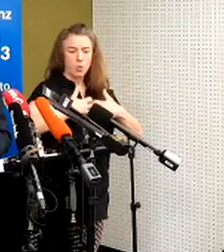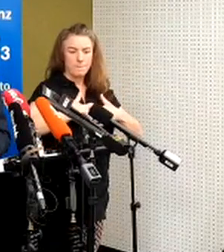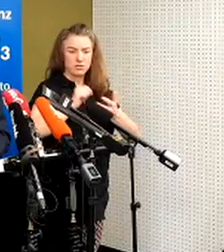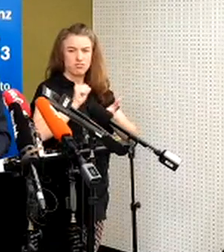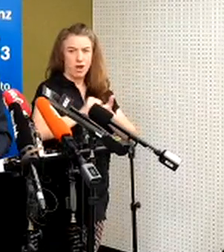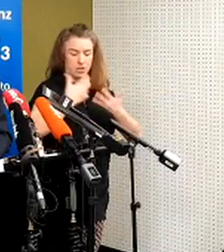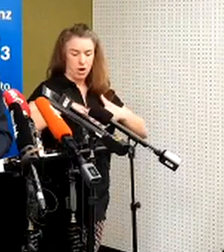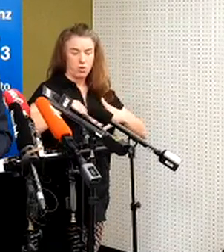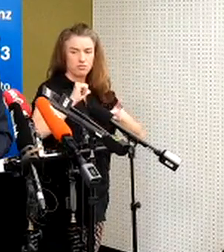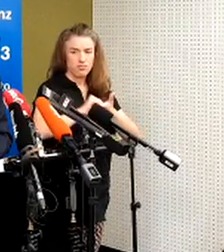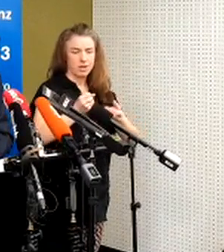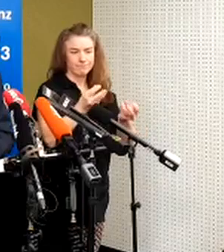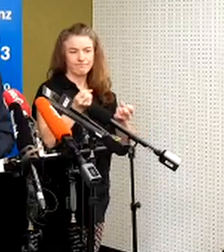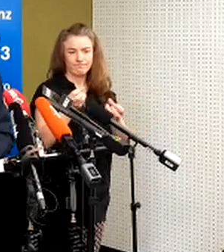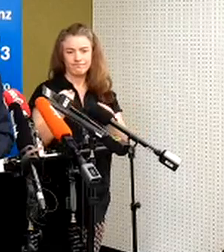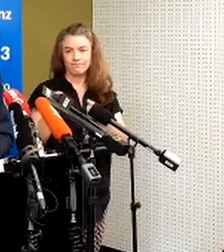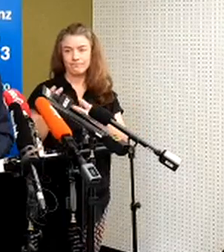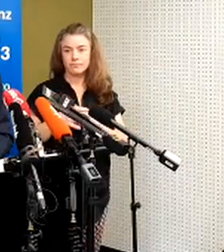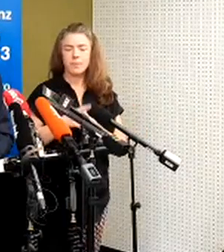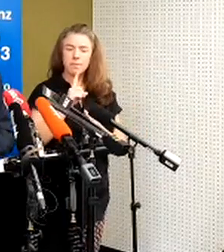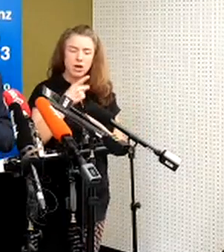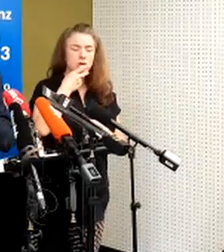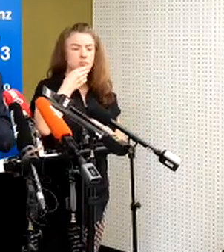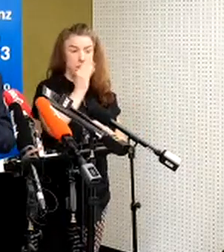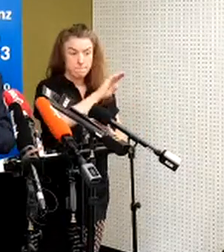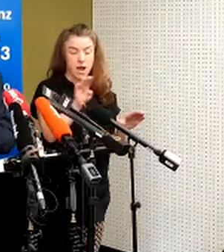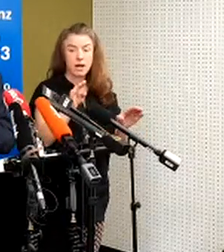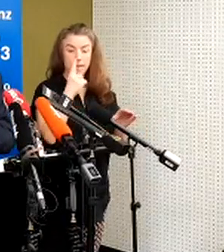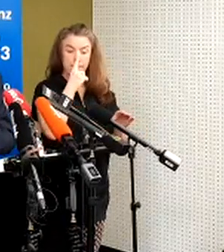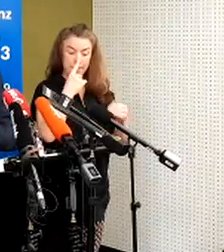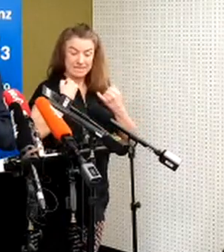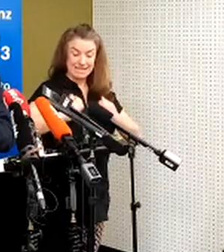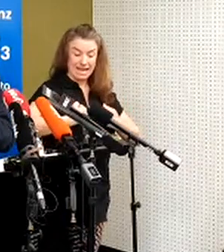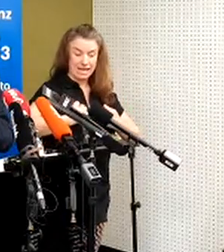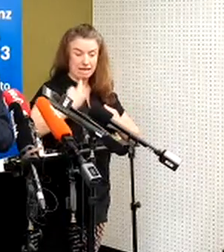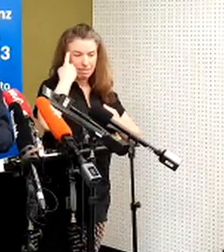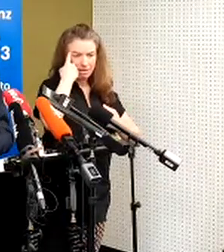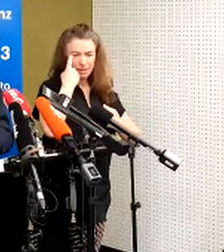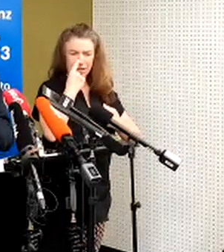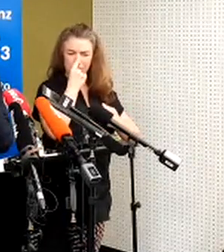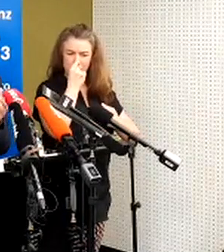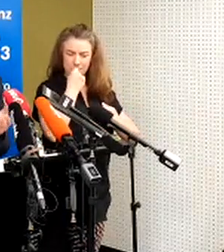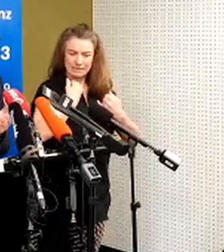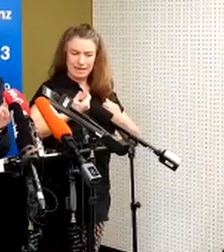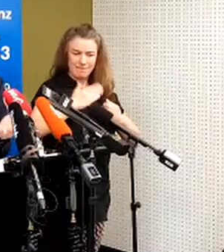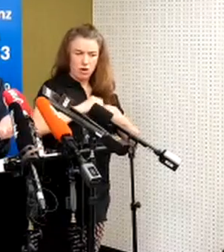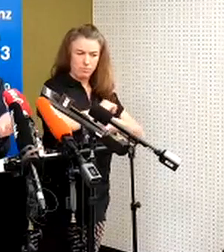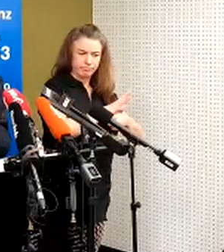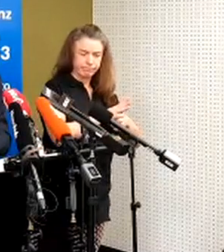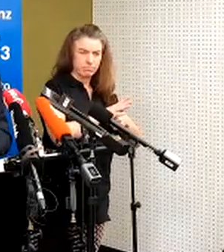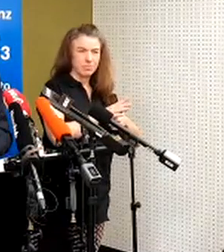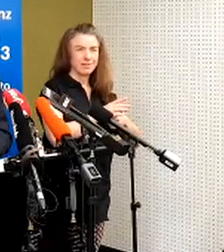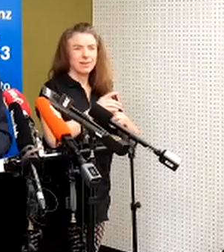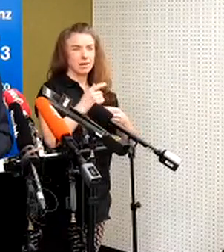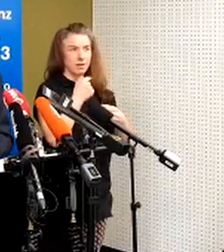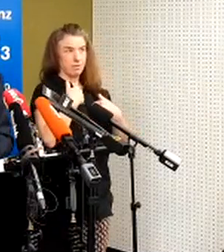thing is reiterating that message that anyone with symptoms that thinks they may be due to COVID-19, for example, a travel